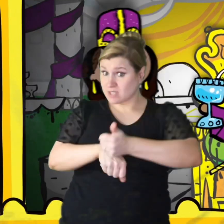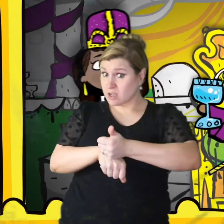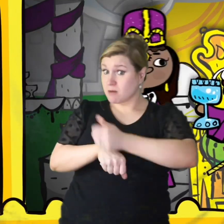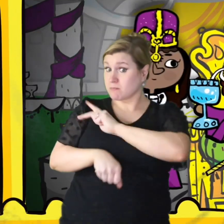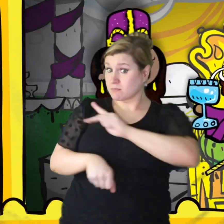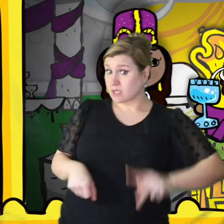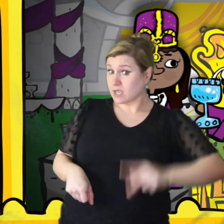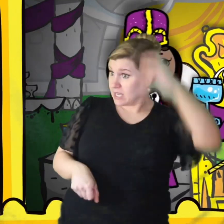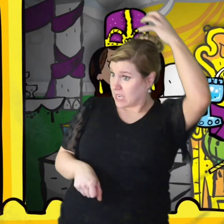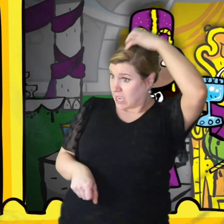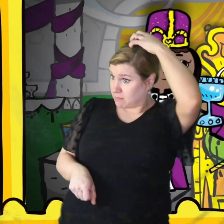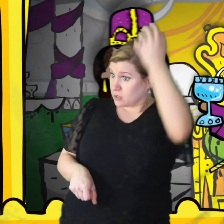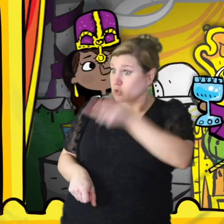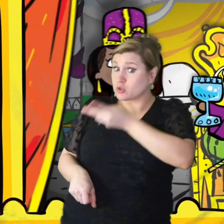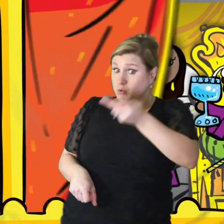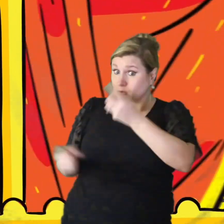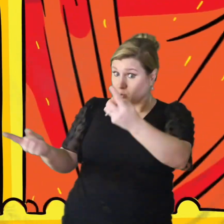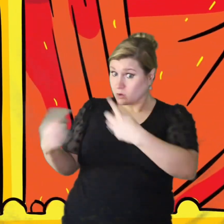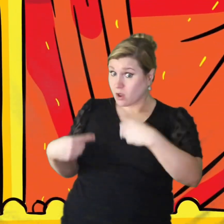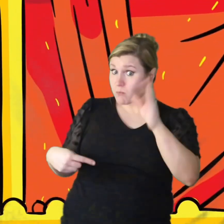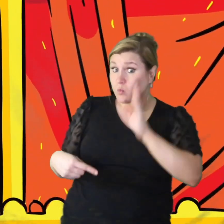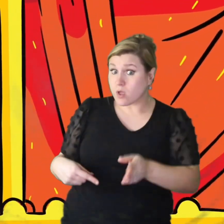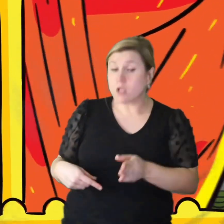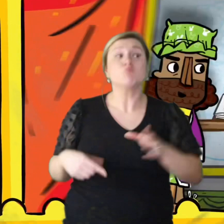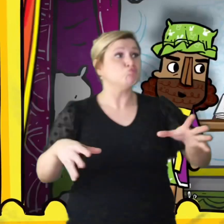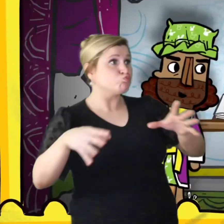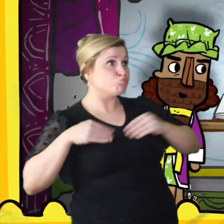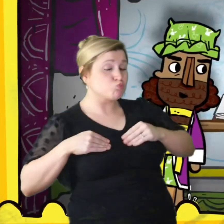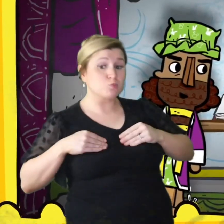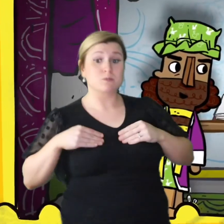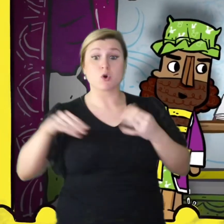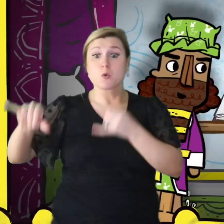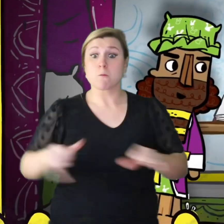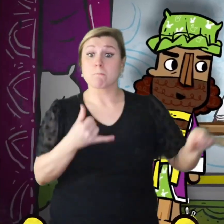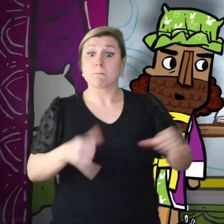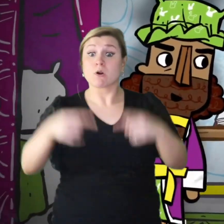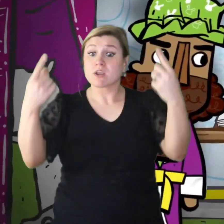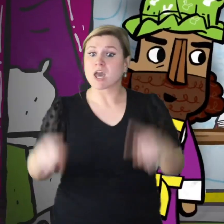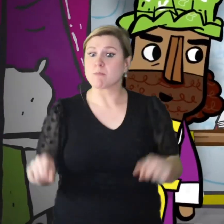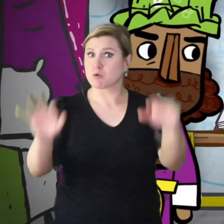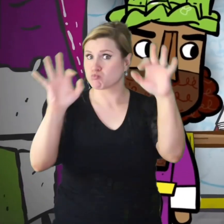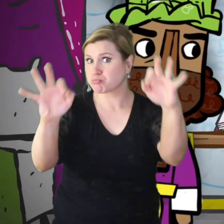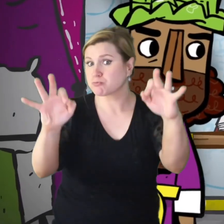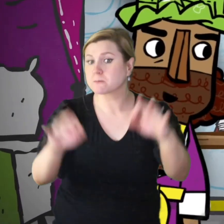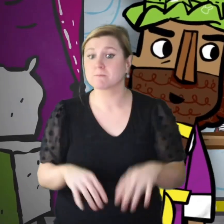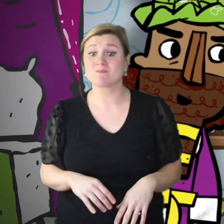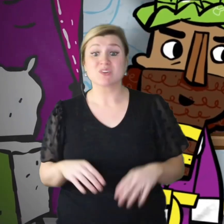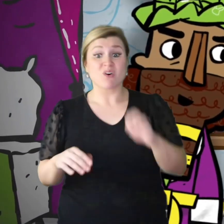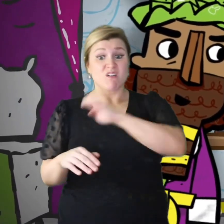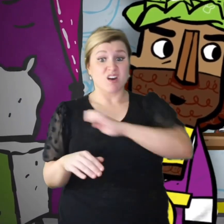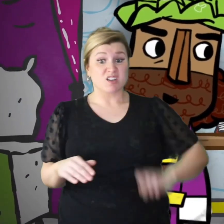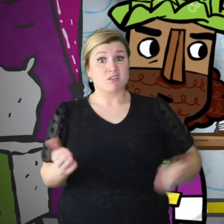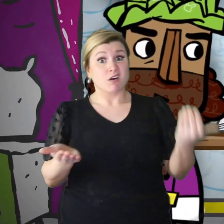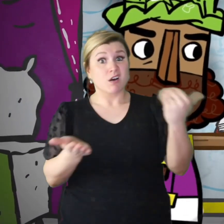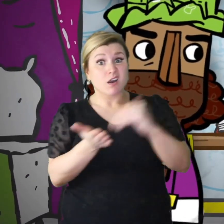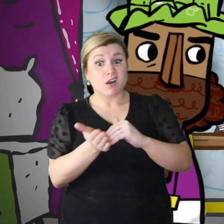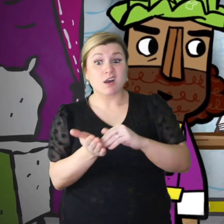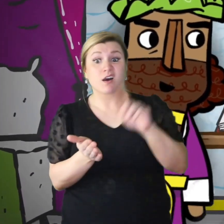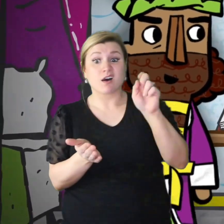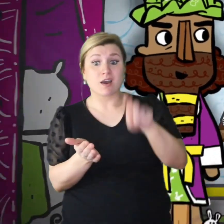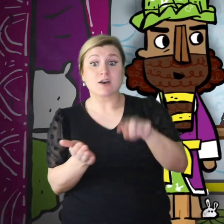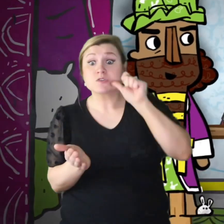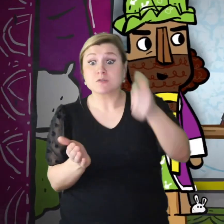second banquet the next night. That night, the king was reminded of how Mordecai had once saved his life.